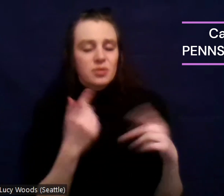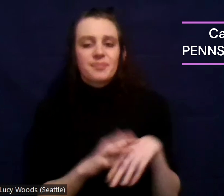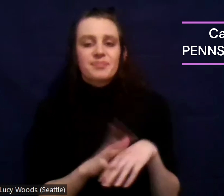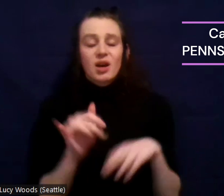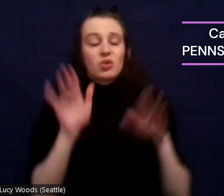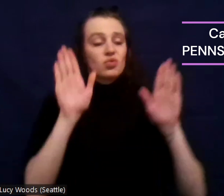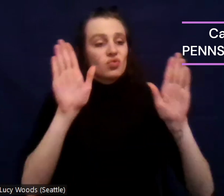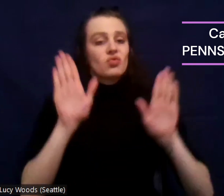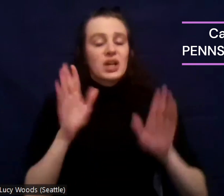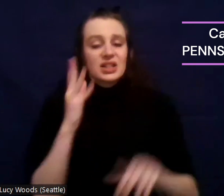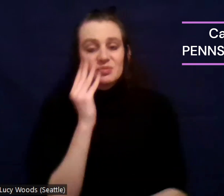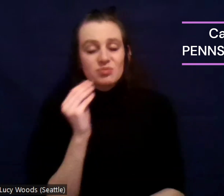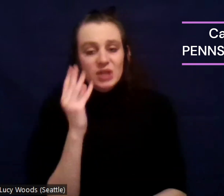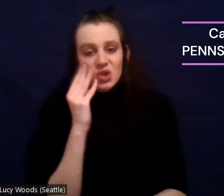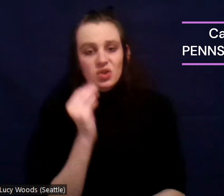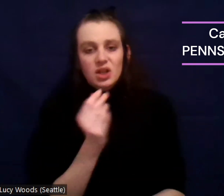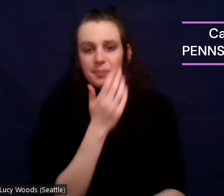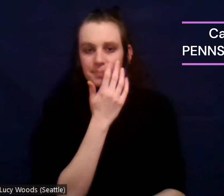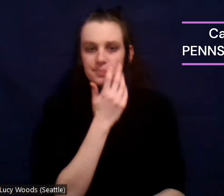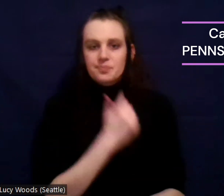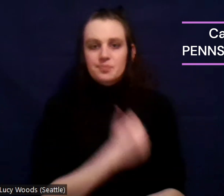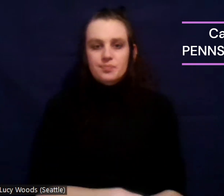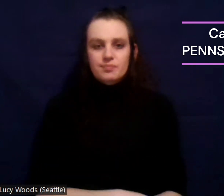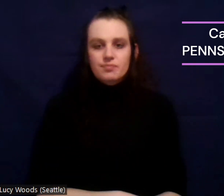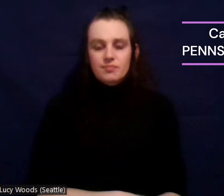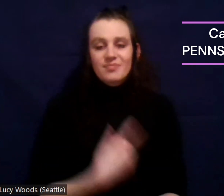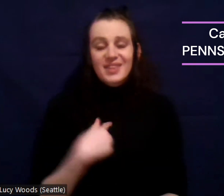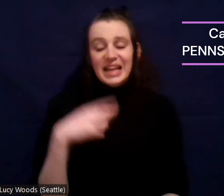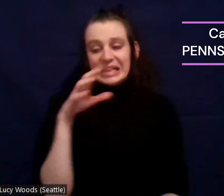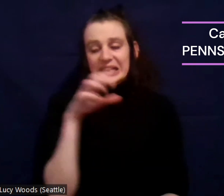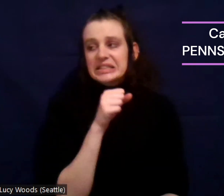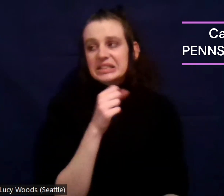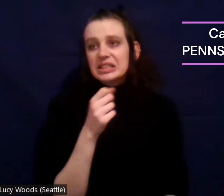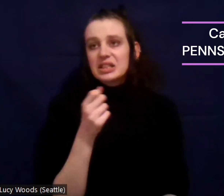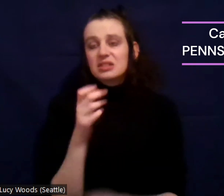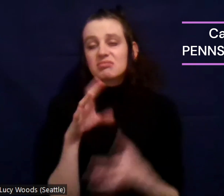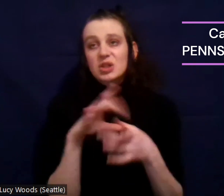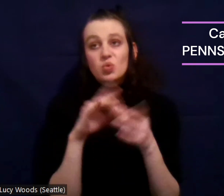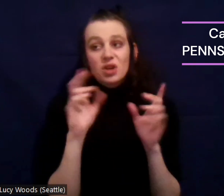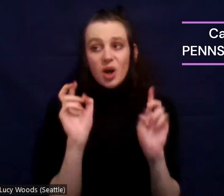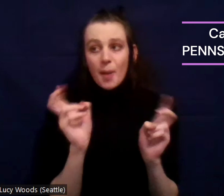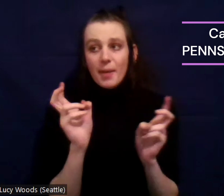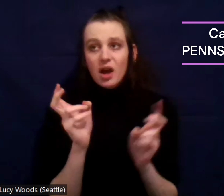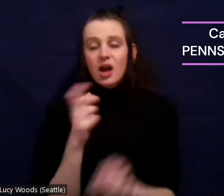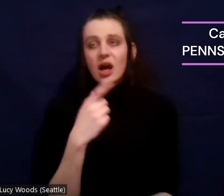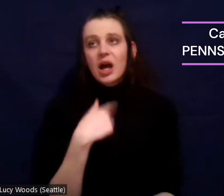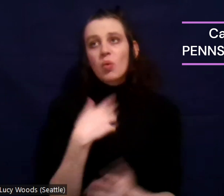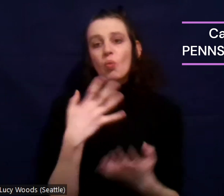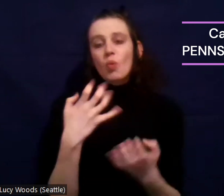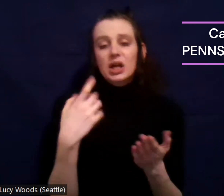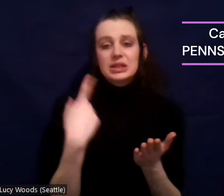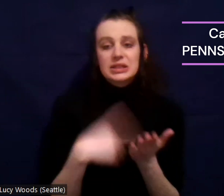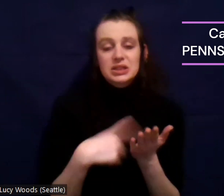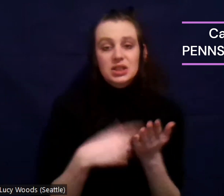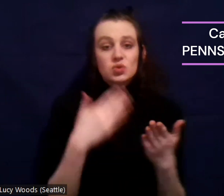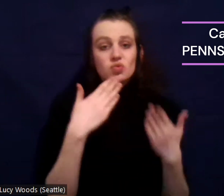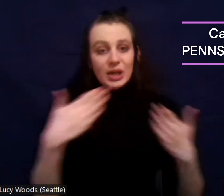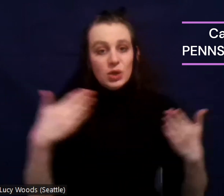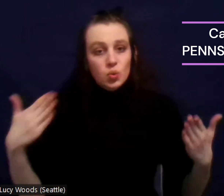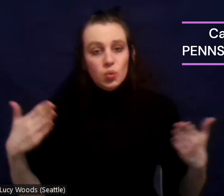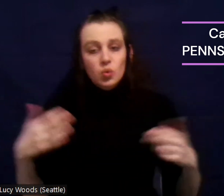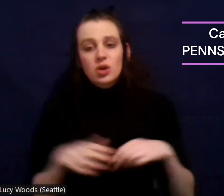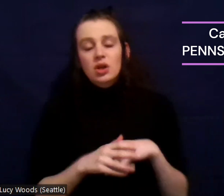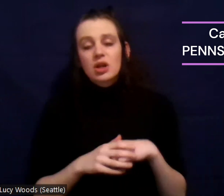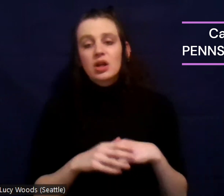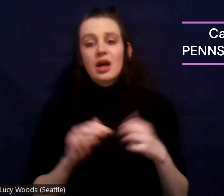experience. And I guess, as a topic, I guess I really want to talk about, gratitude and, how